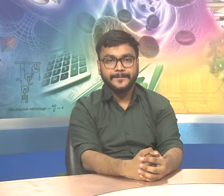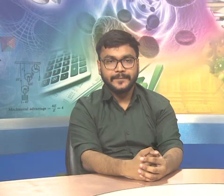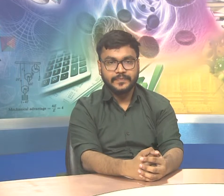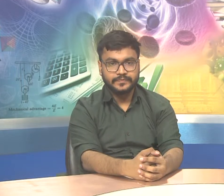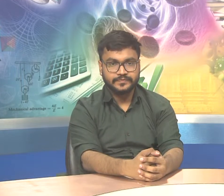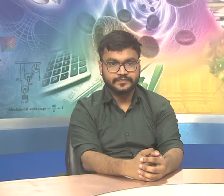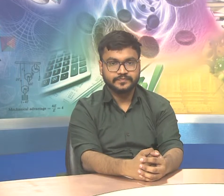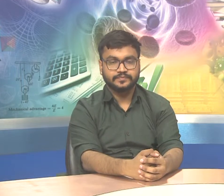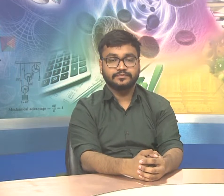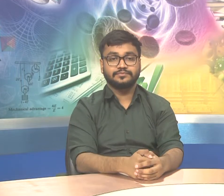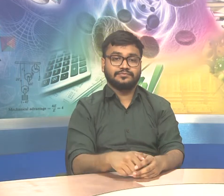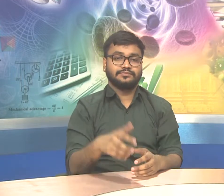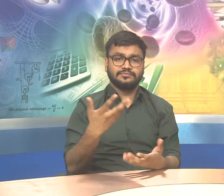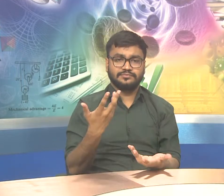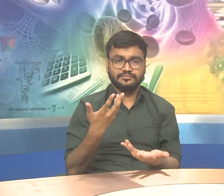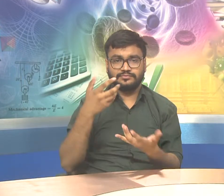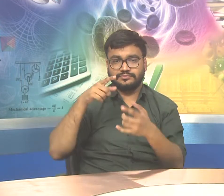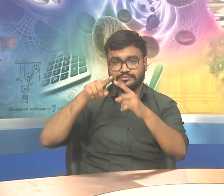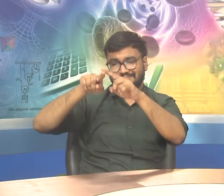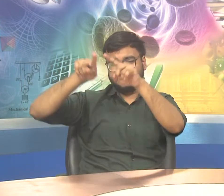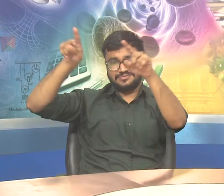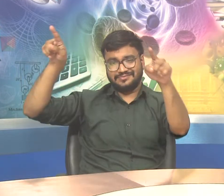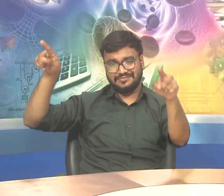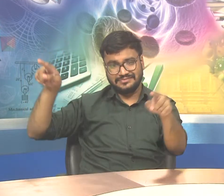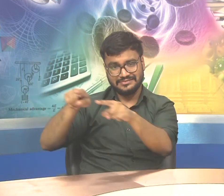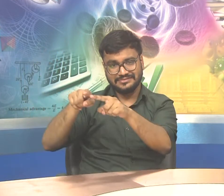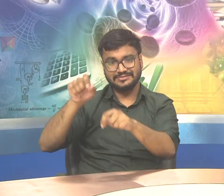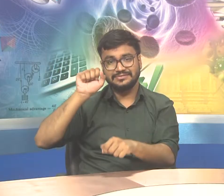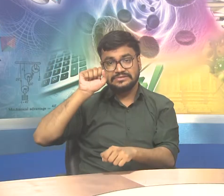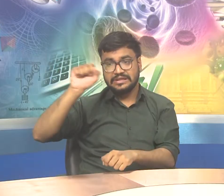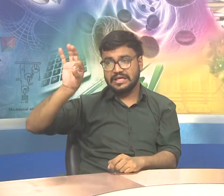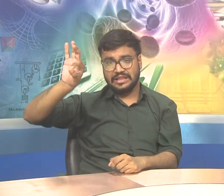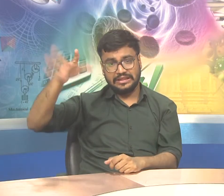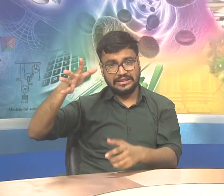Same for loudspeaker. And next is table fan.